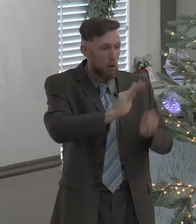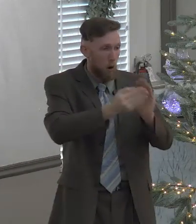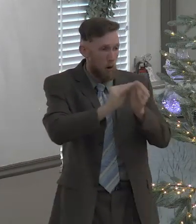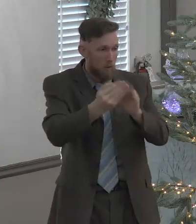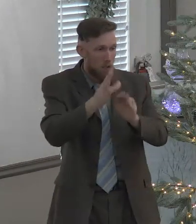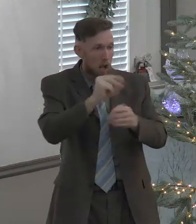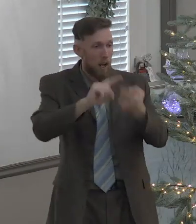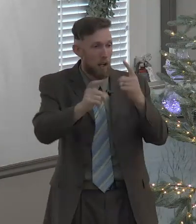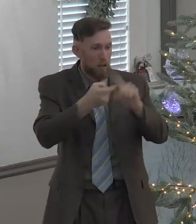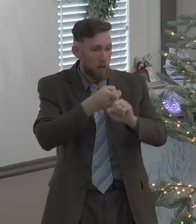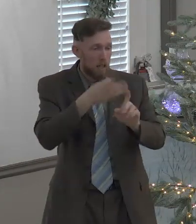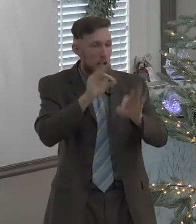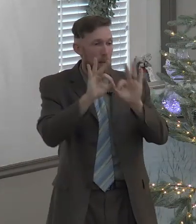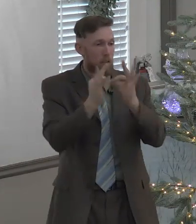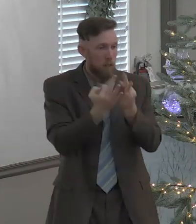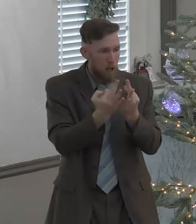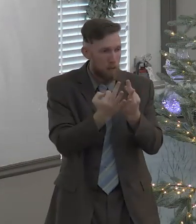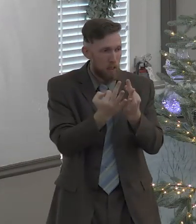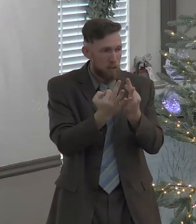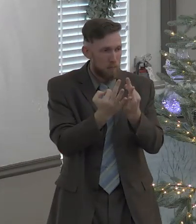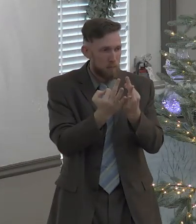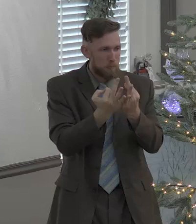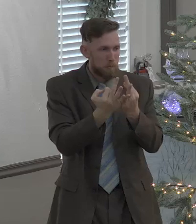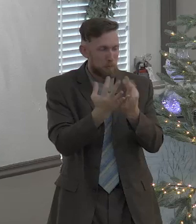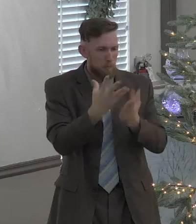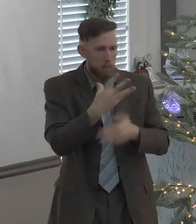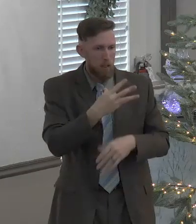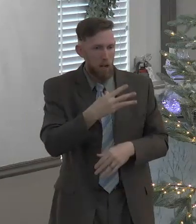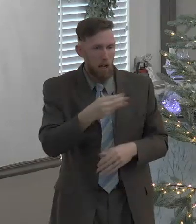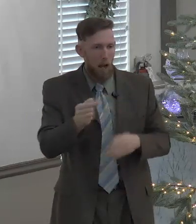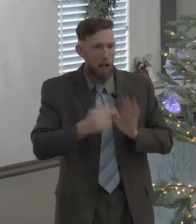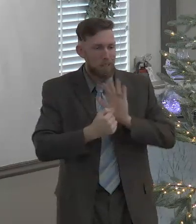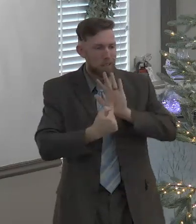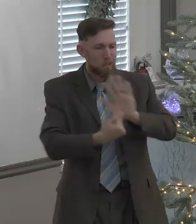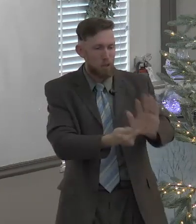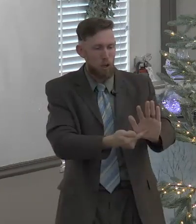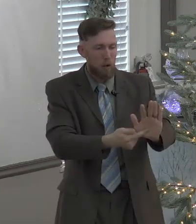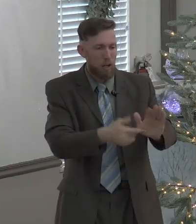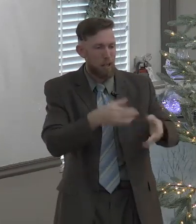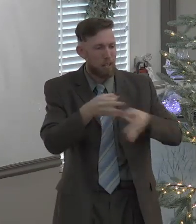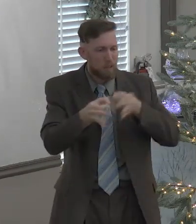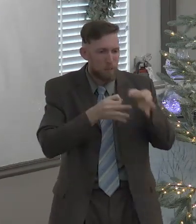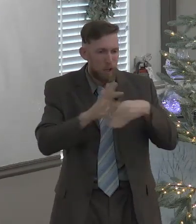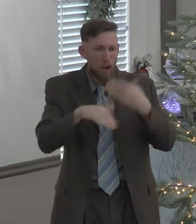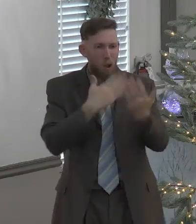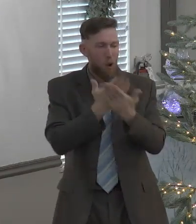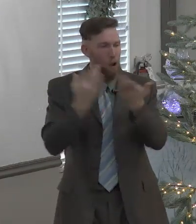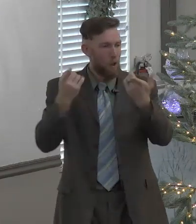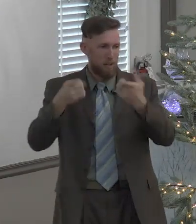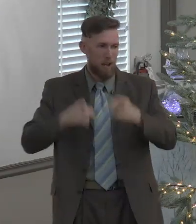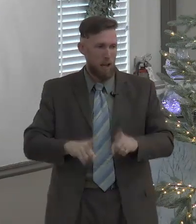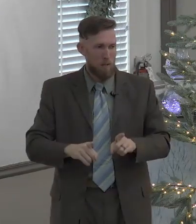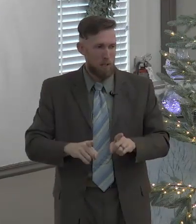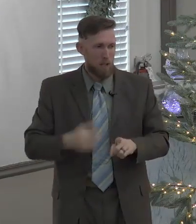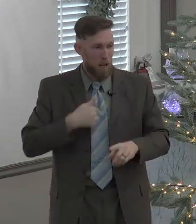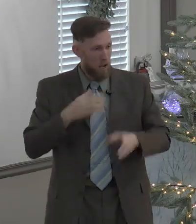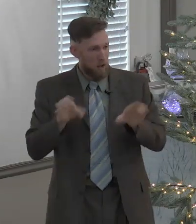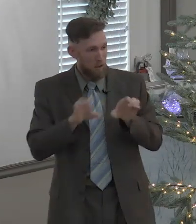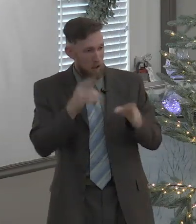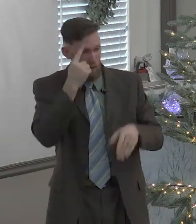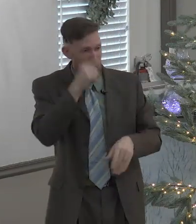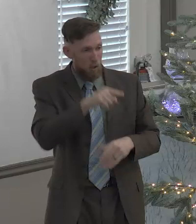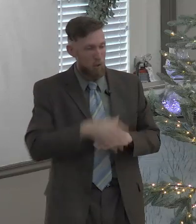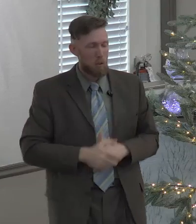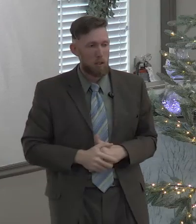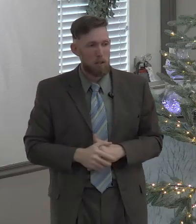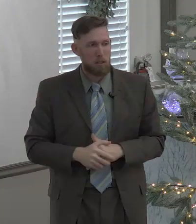but leaves him there. And says, go in to your friends. Go into your family there in the town.